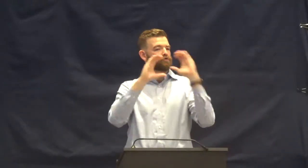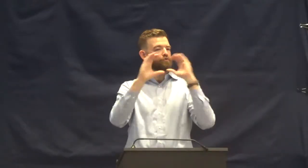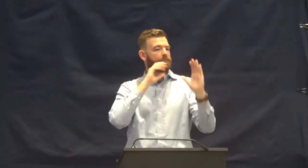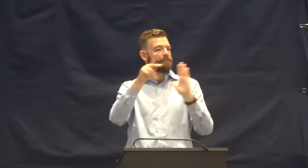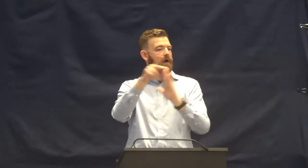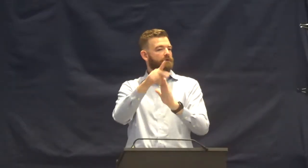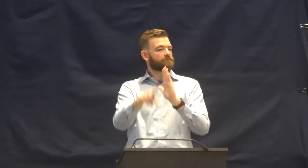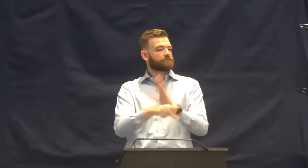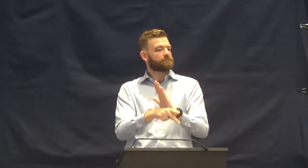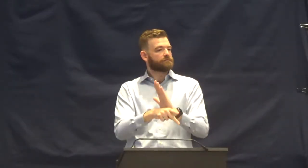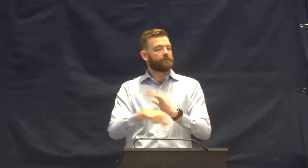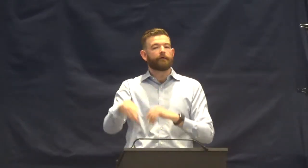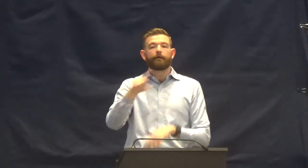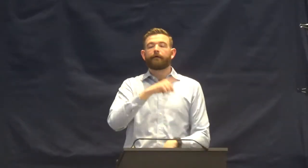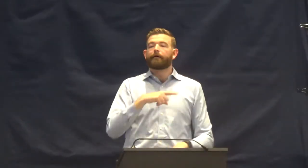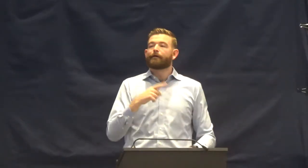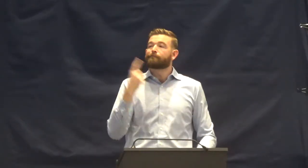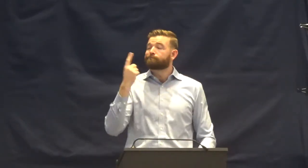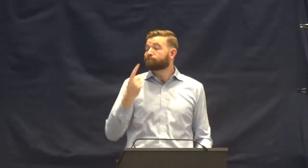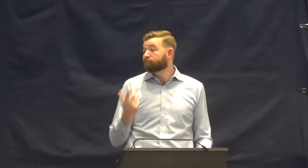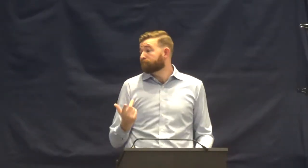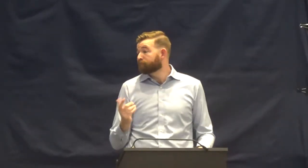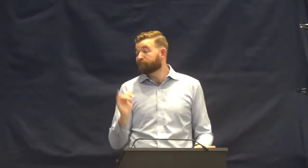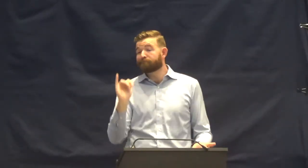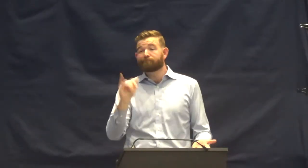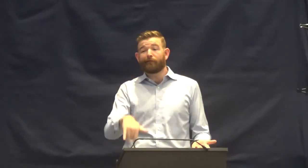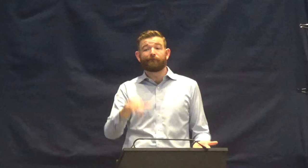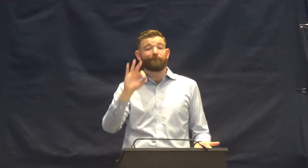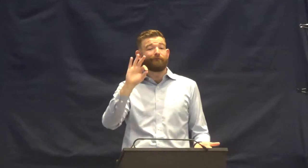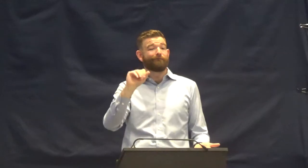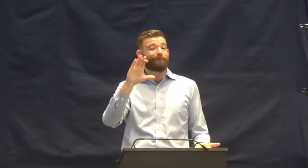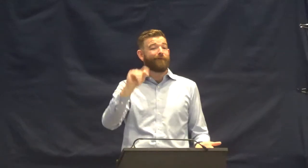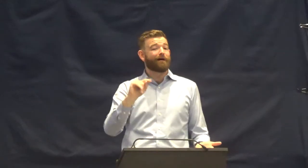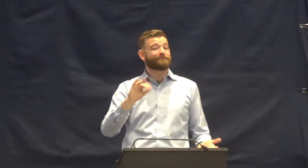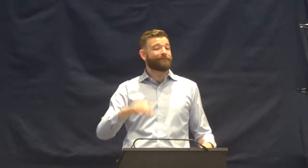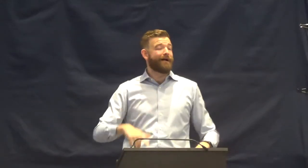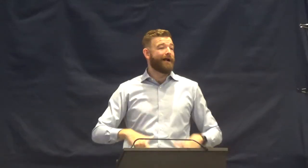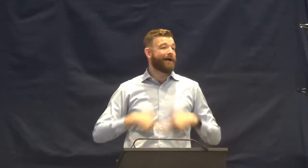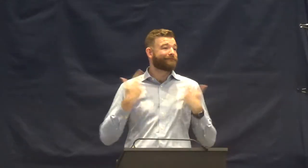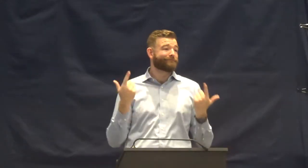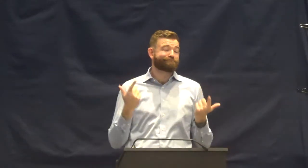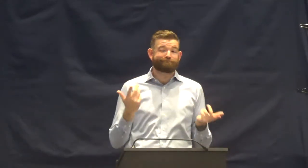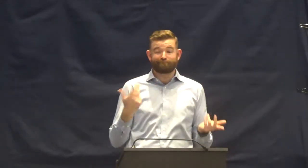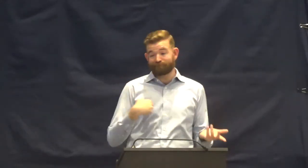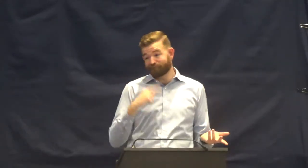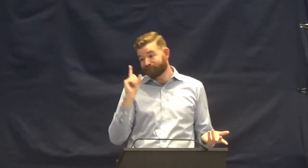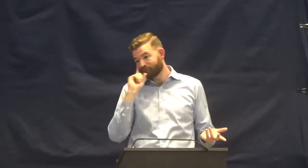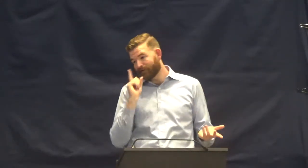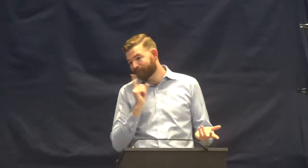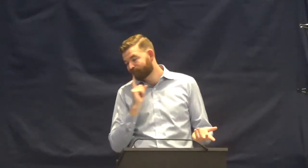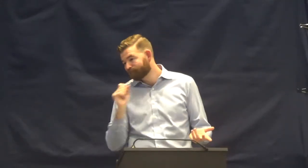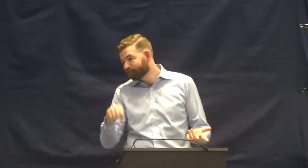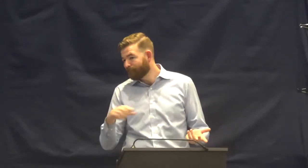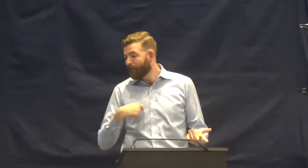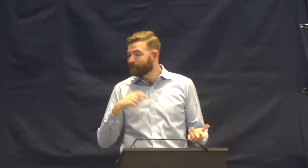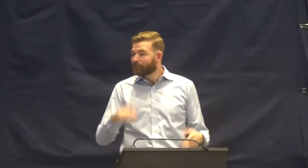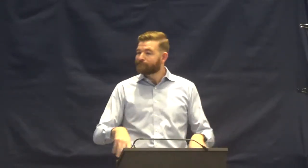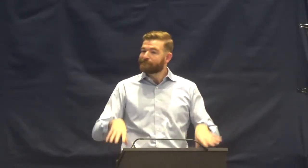go ahead and meet with your family and set up a communication policy. You know, just say, hey, it's a fact of life, I'm